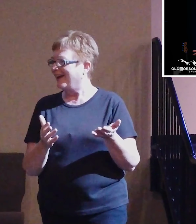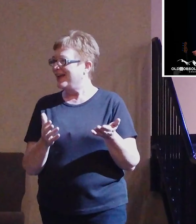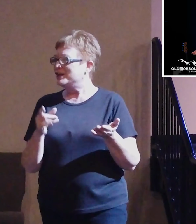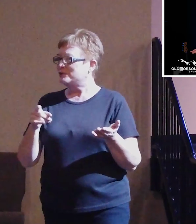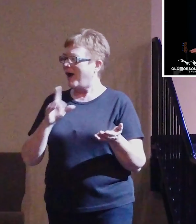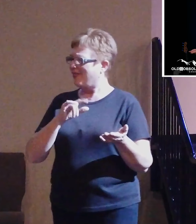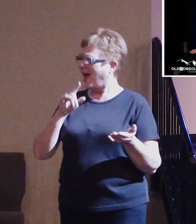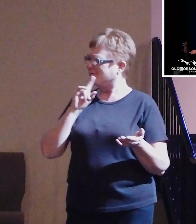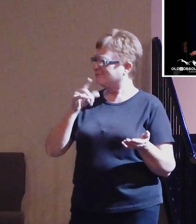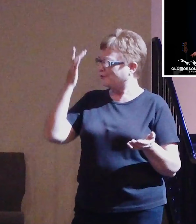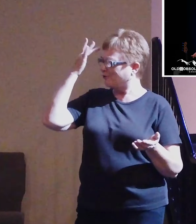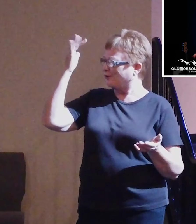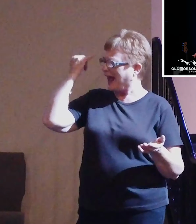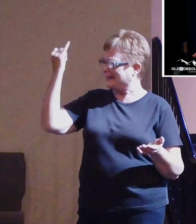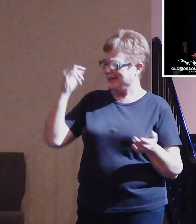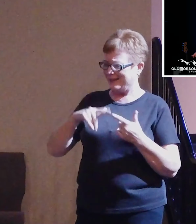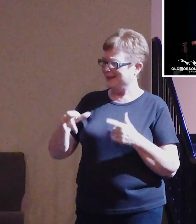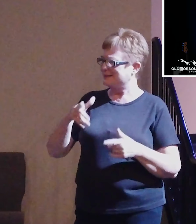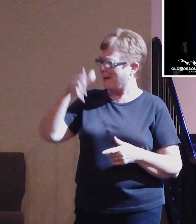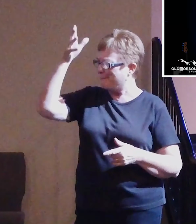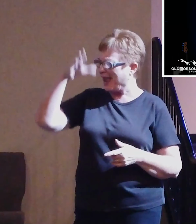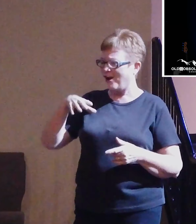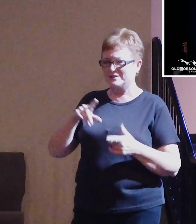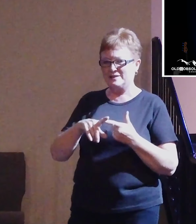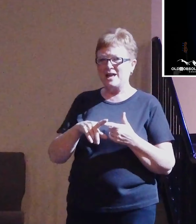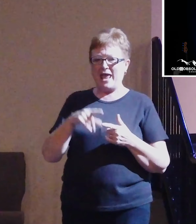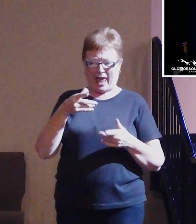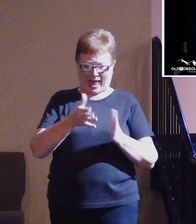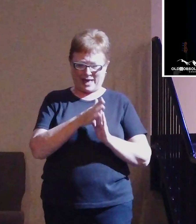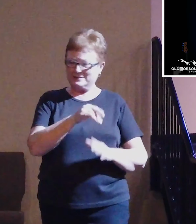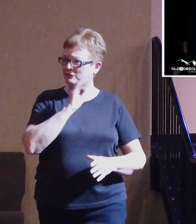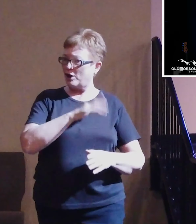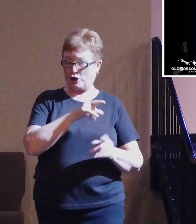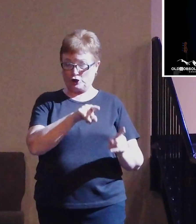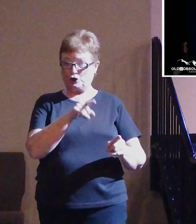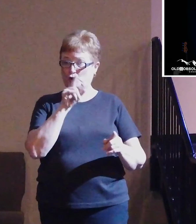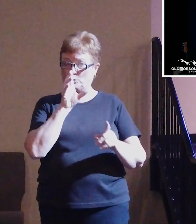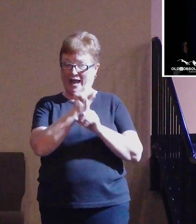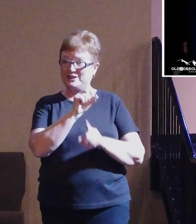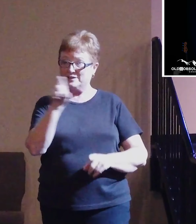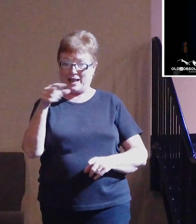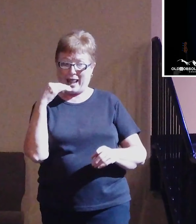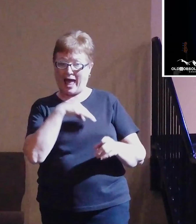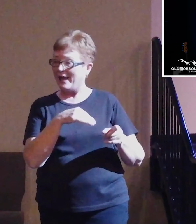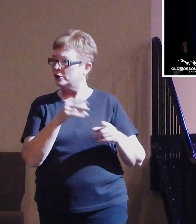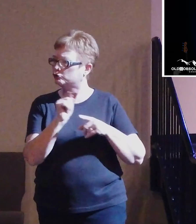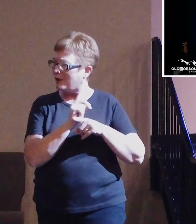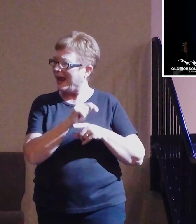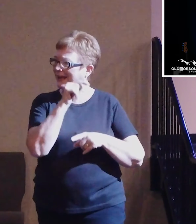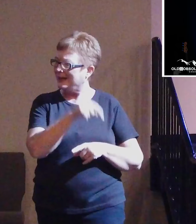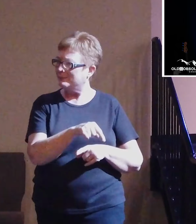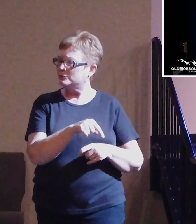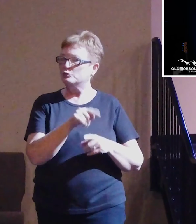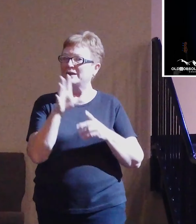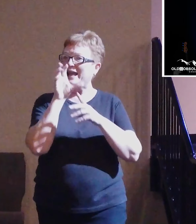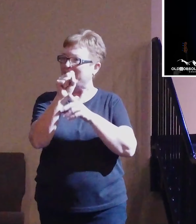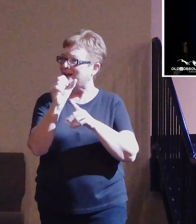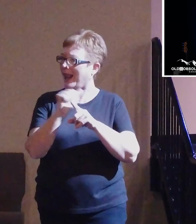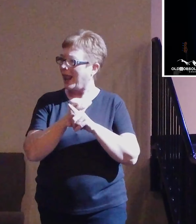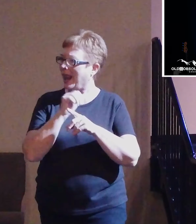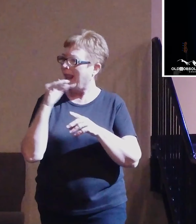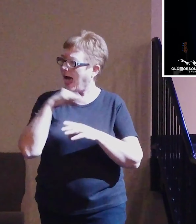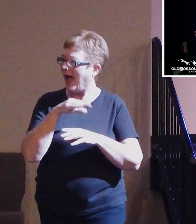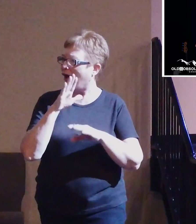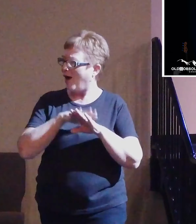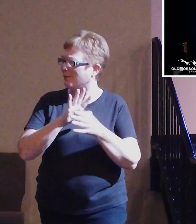genius parental tactic. Hey, can you spot the lie? Can you spot the lie? He's training his child young. Spot the lie. What's the